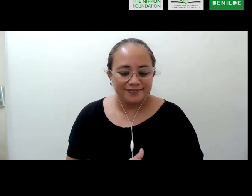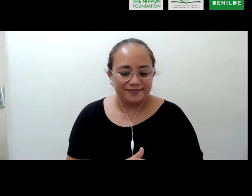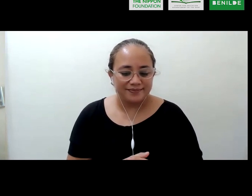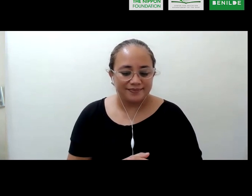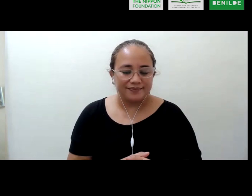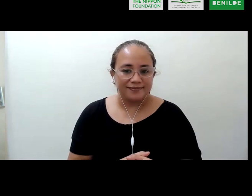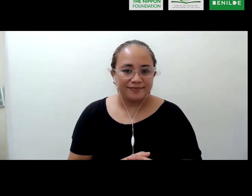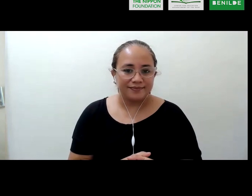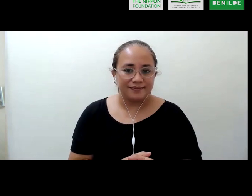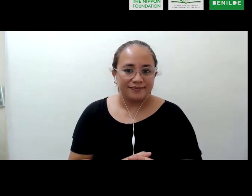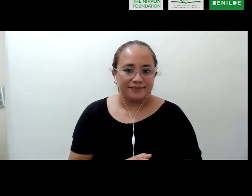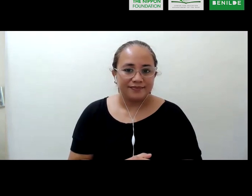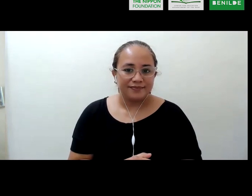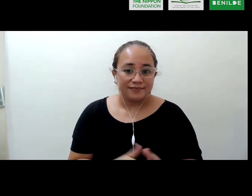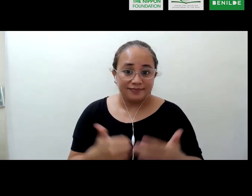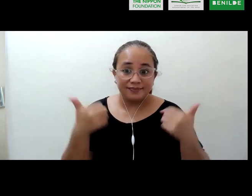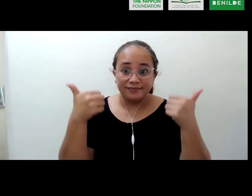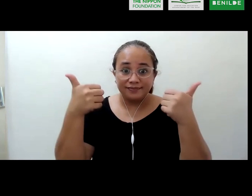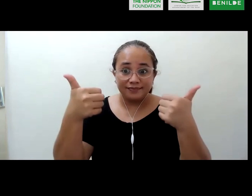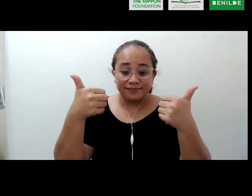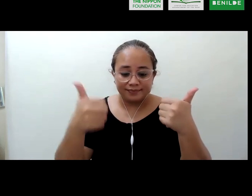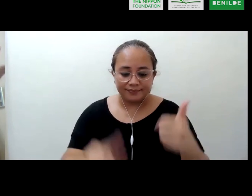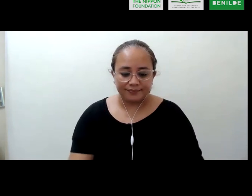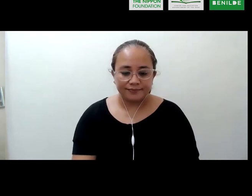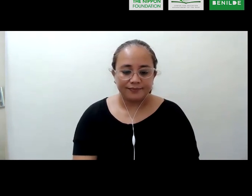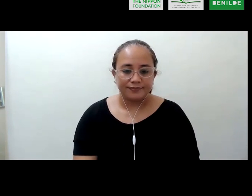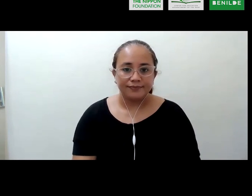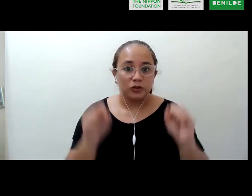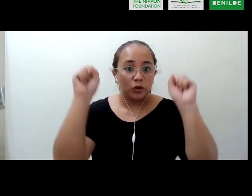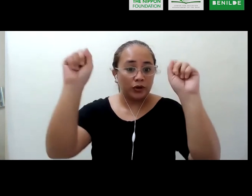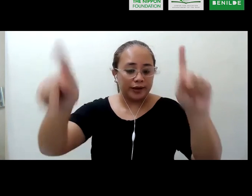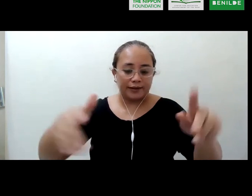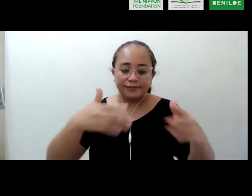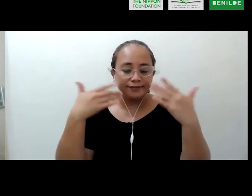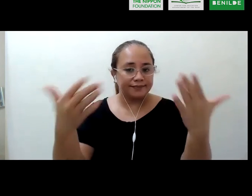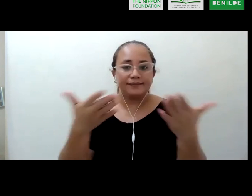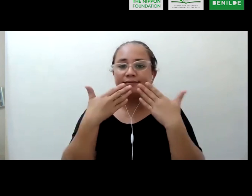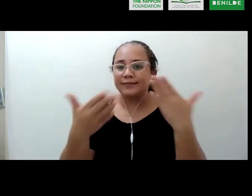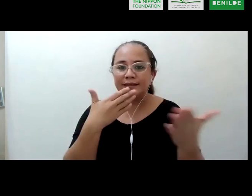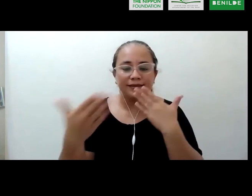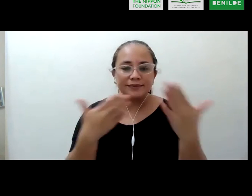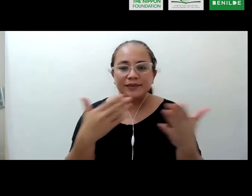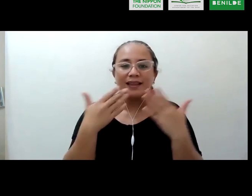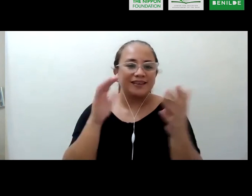Yeah. Congratulations Okay. to you as well, Dr. Rudy. All right, great. Thank you all. And thanks to the